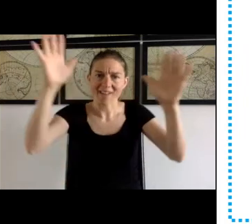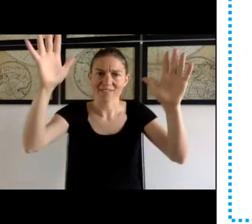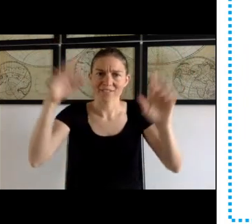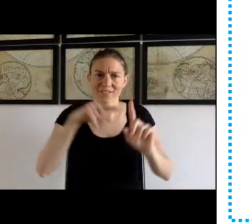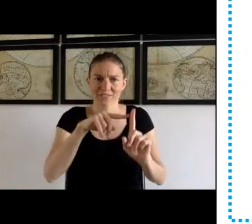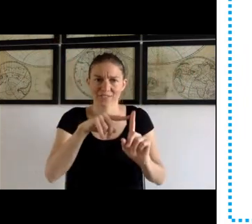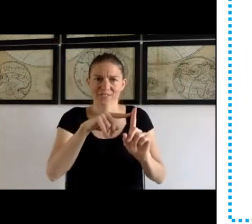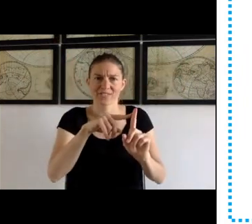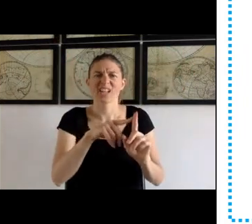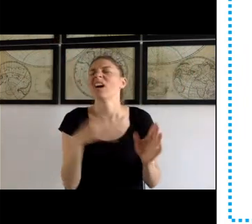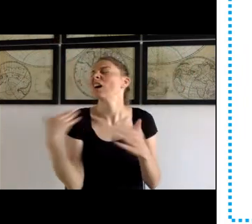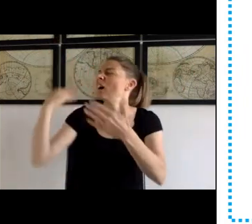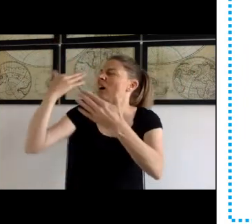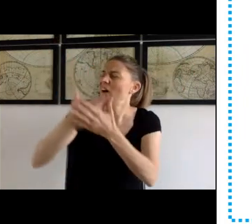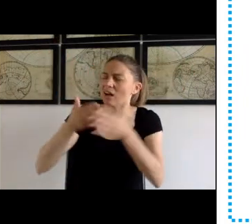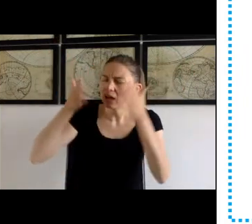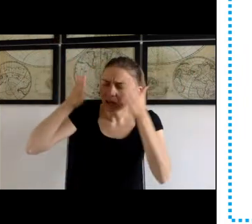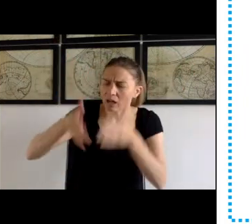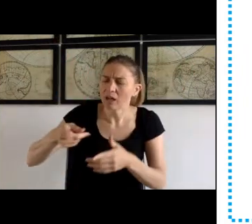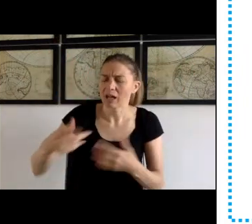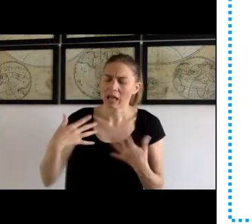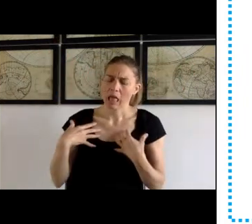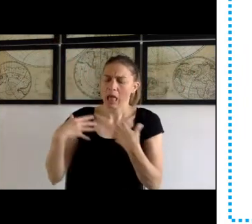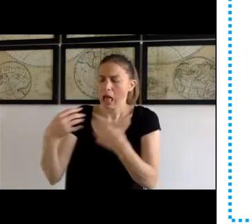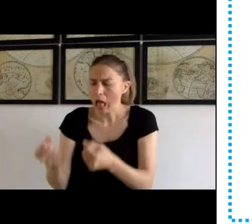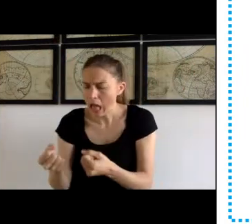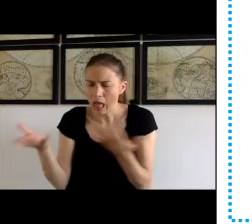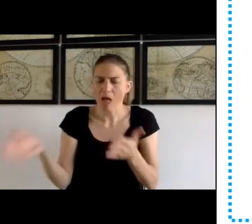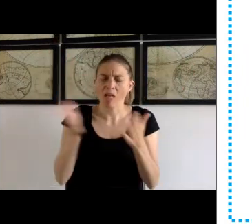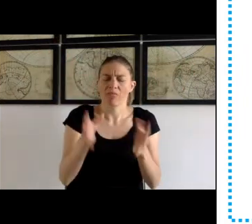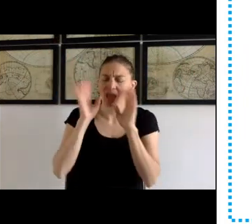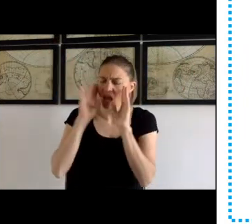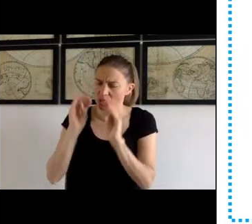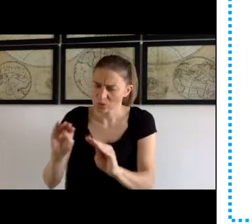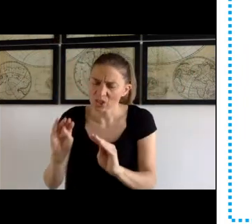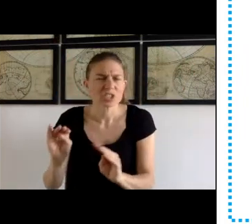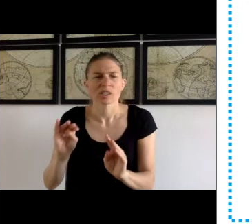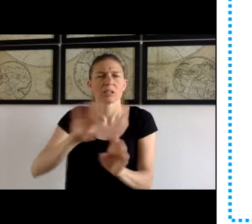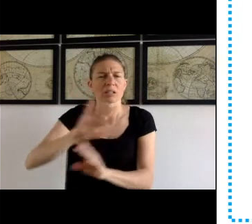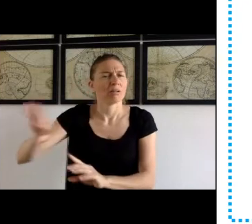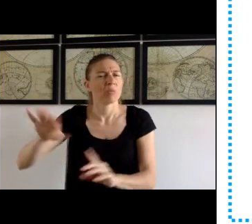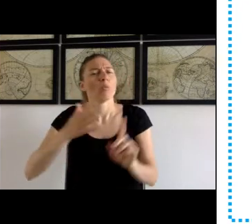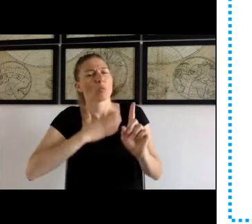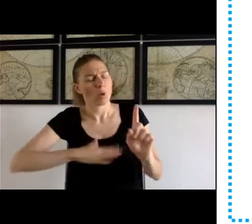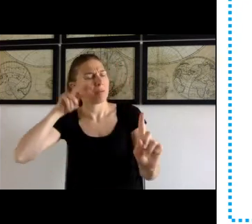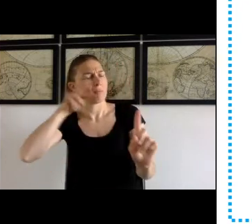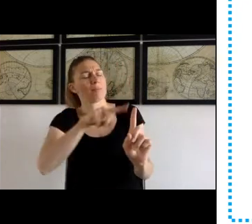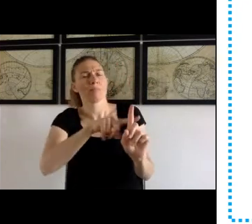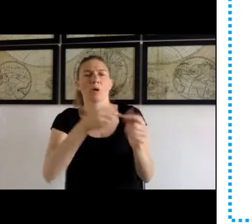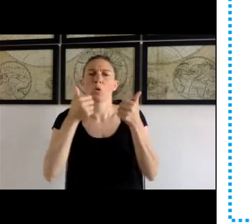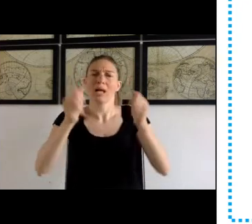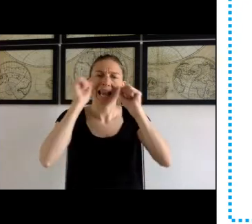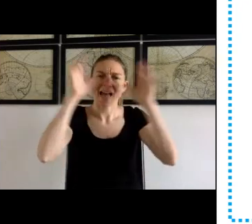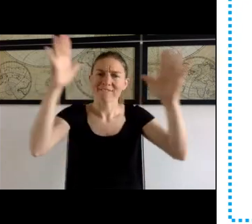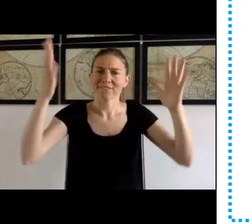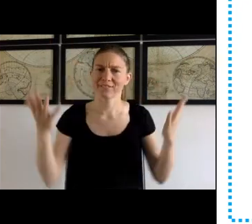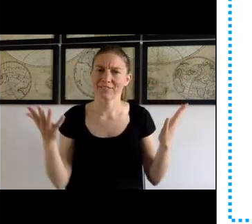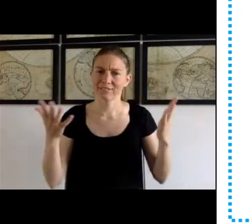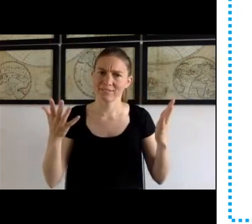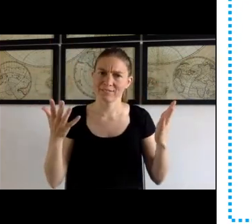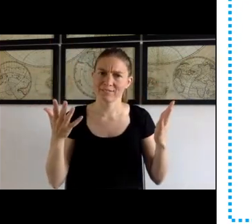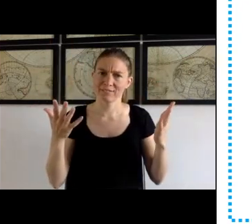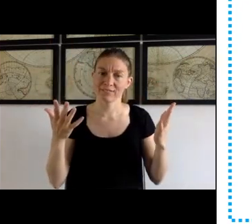the health, the determinant of education, but we forget that the conventions say that we need